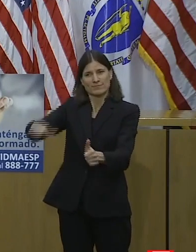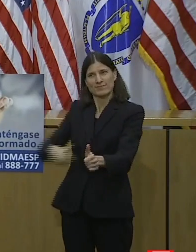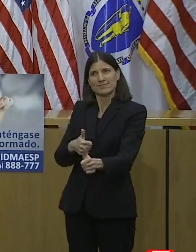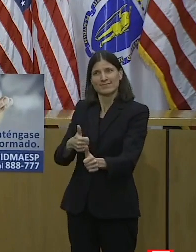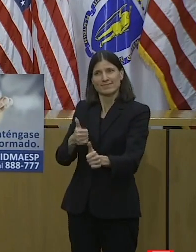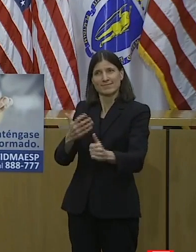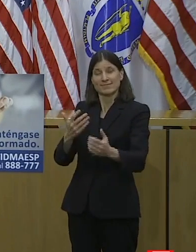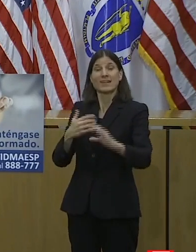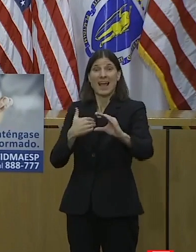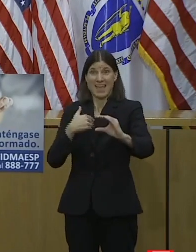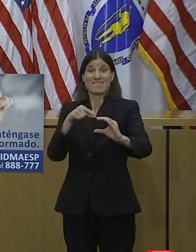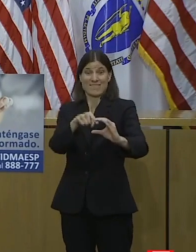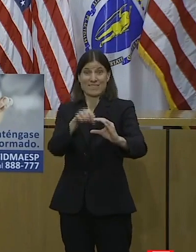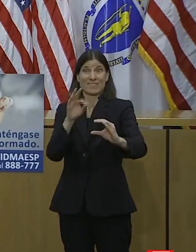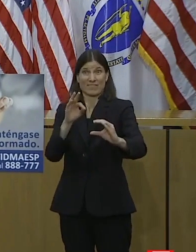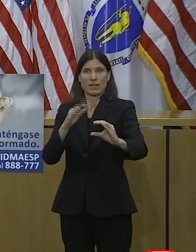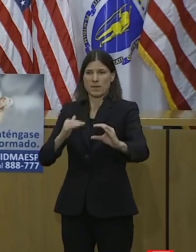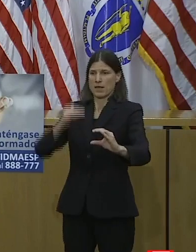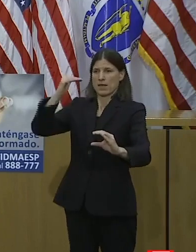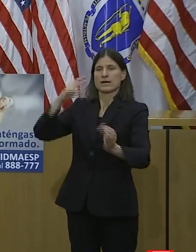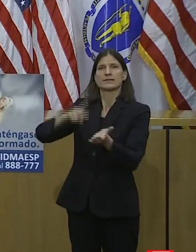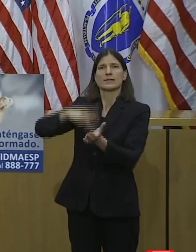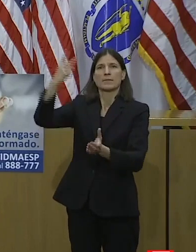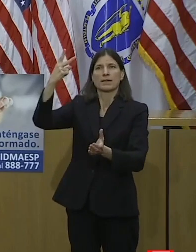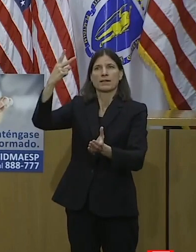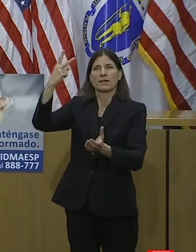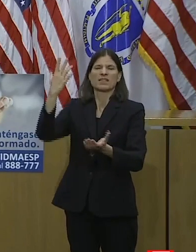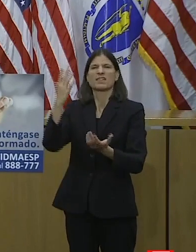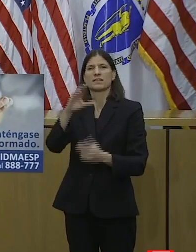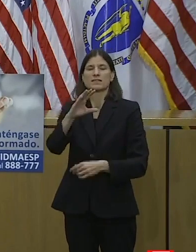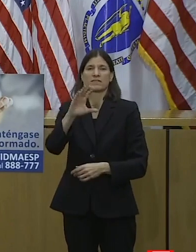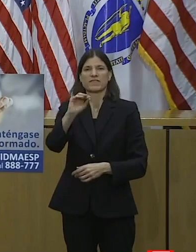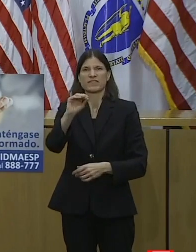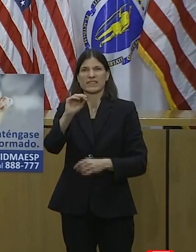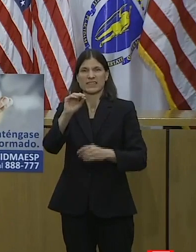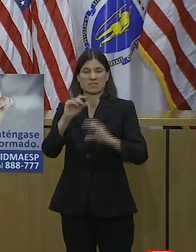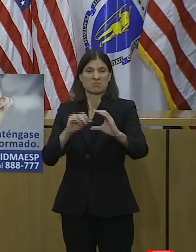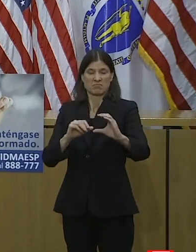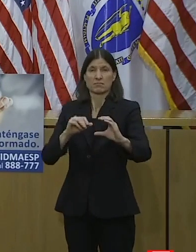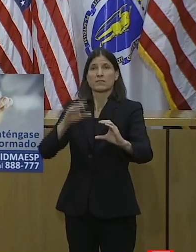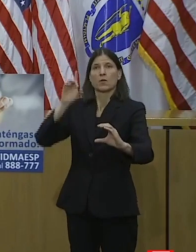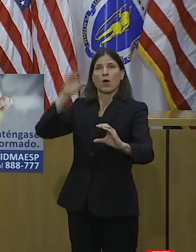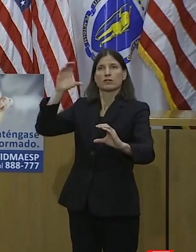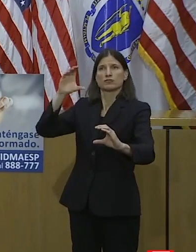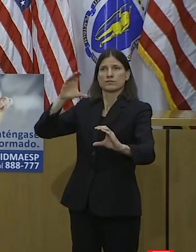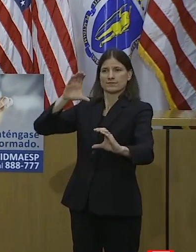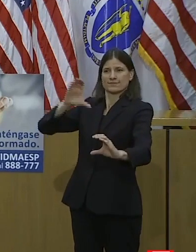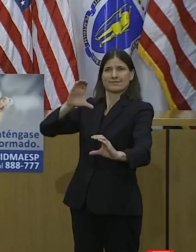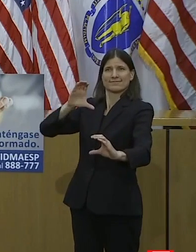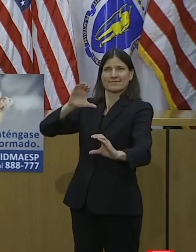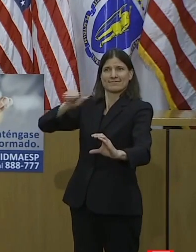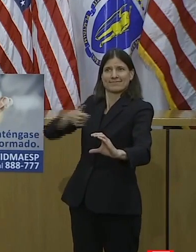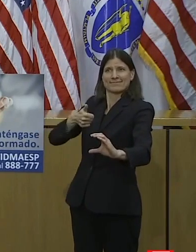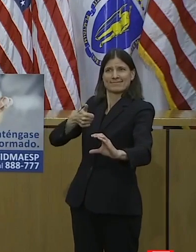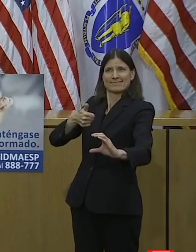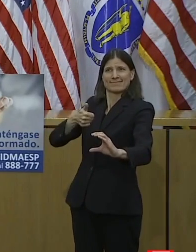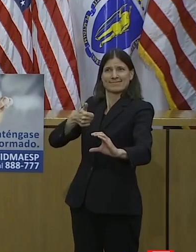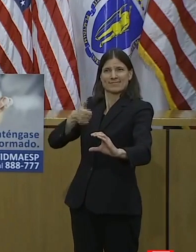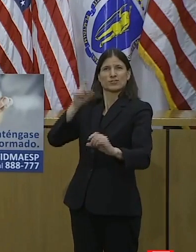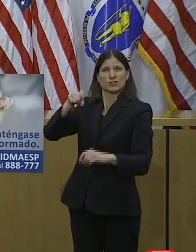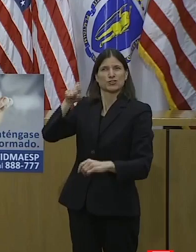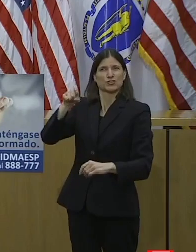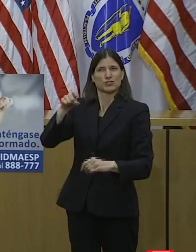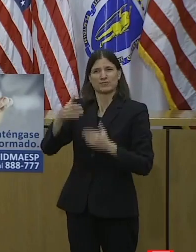think it's an appropriate way to manage this stuff, and I hope one of the big lessons the country and folks like me and other folks in the healthcare world learn from